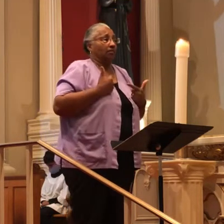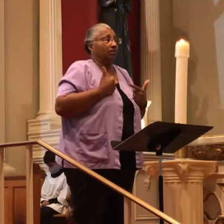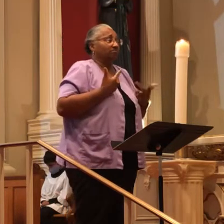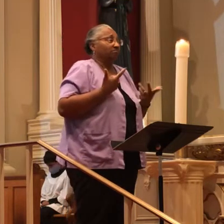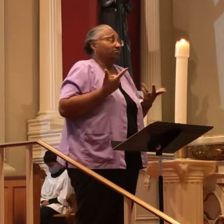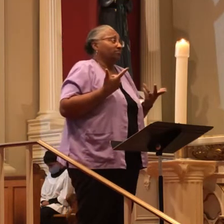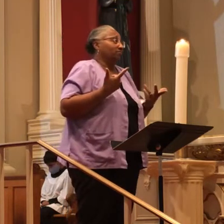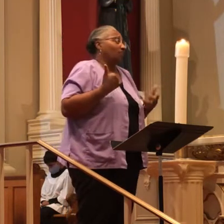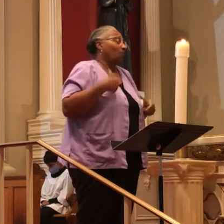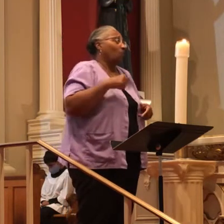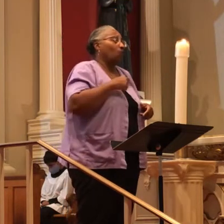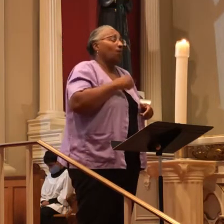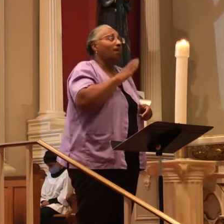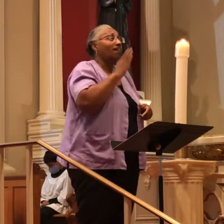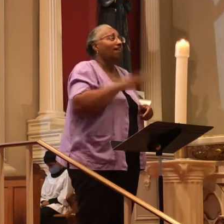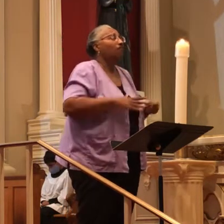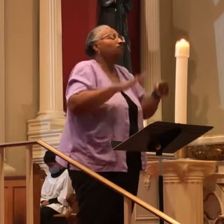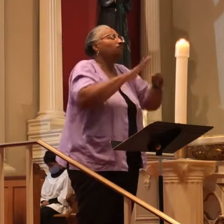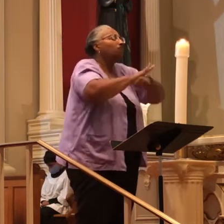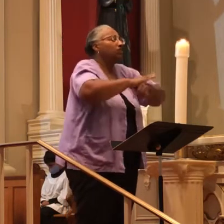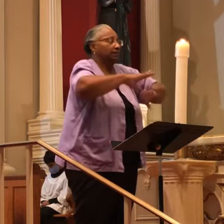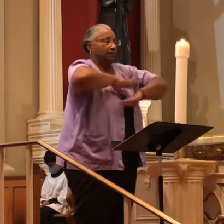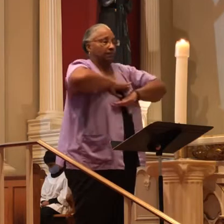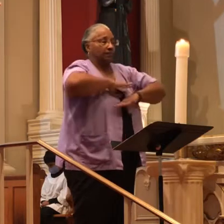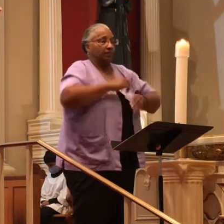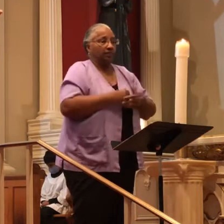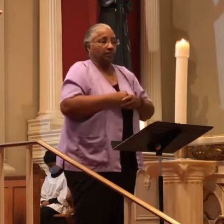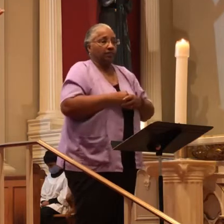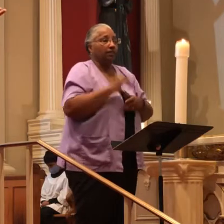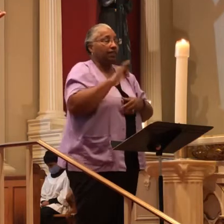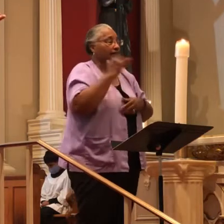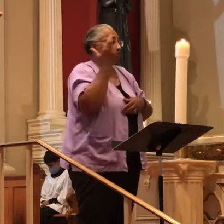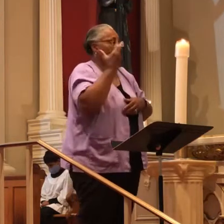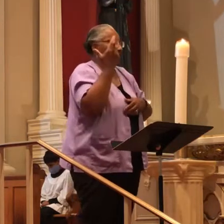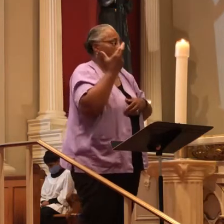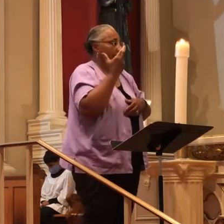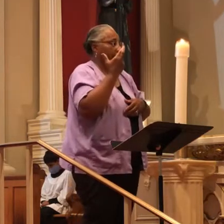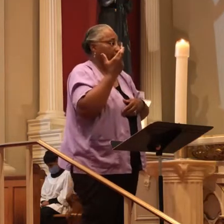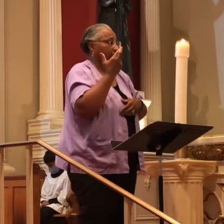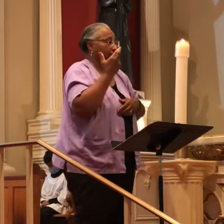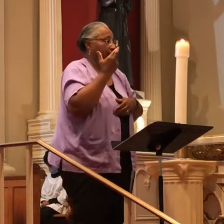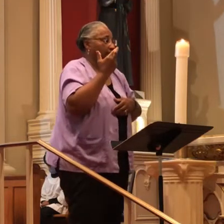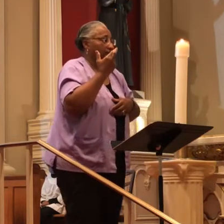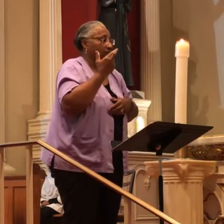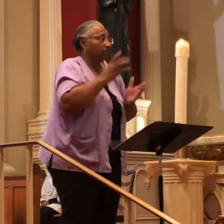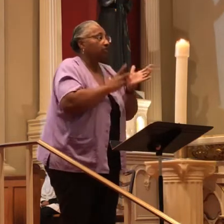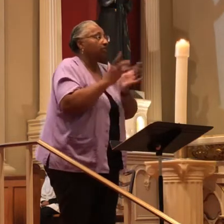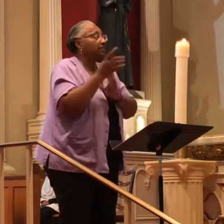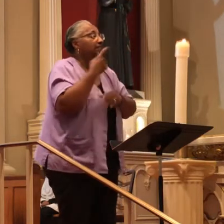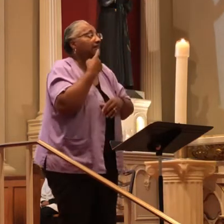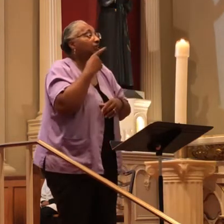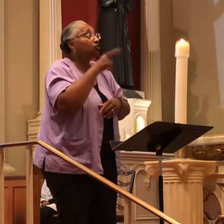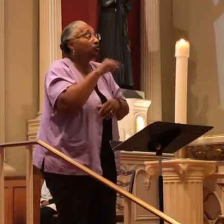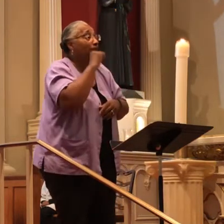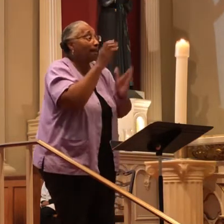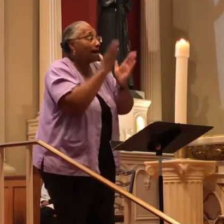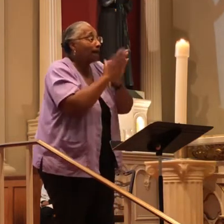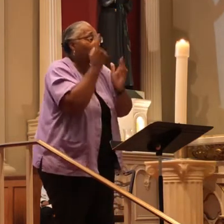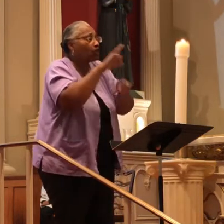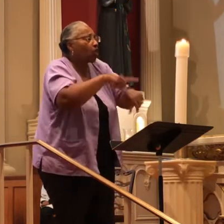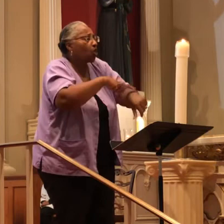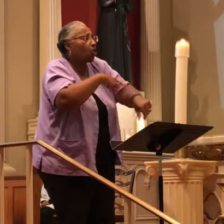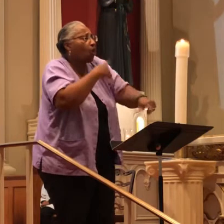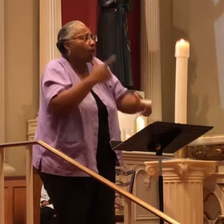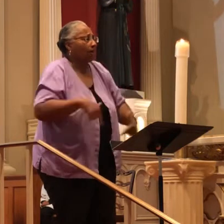that much. And that's why God praises Solomon. He's saying, you didn't ask for a long life. What's a long life? You know, you people that